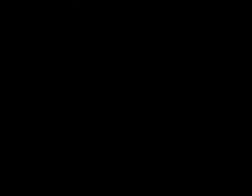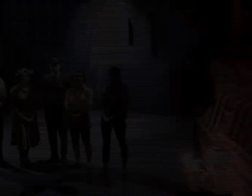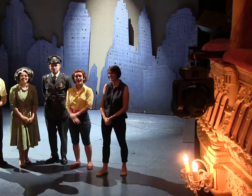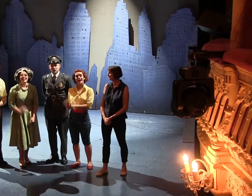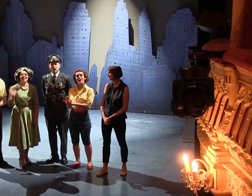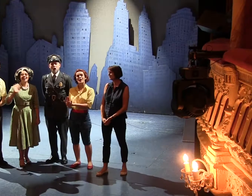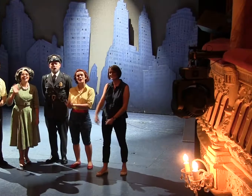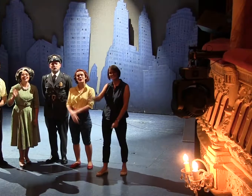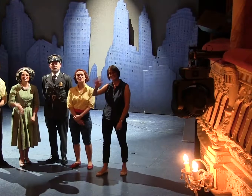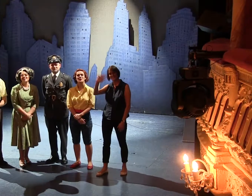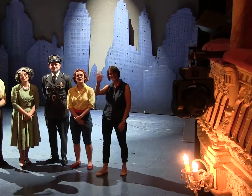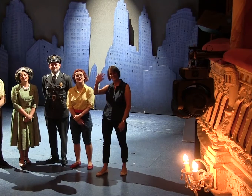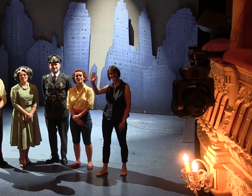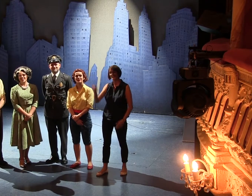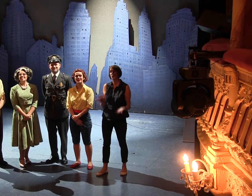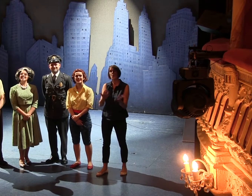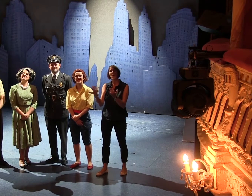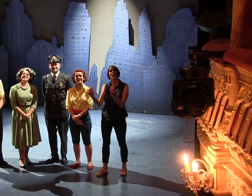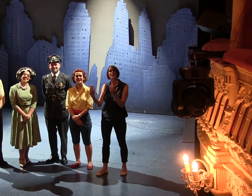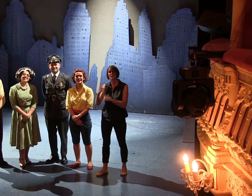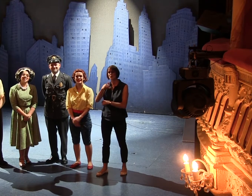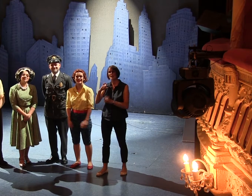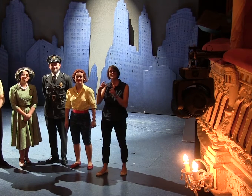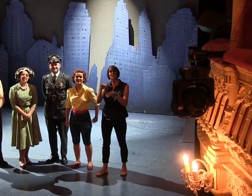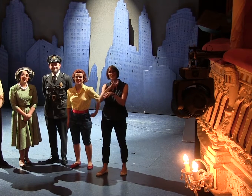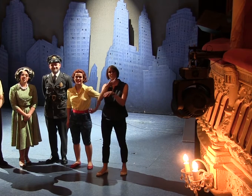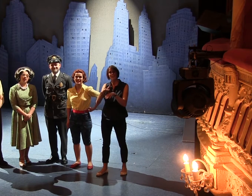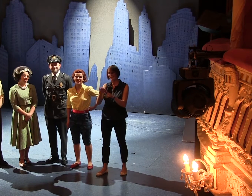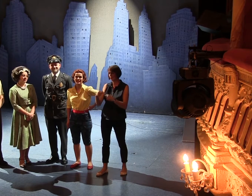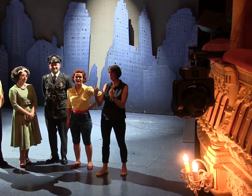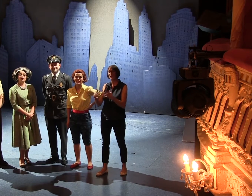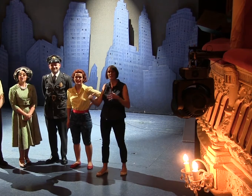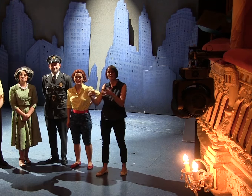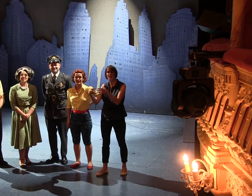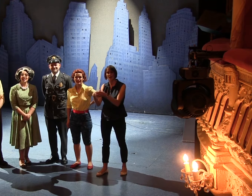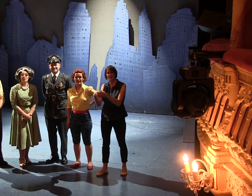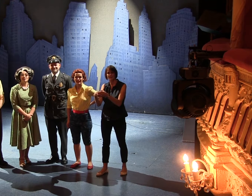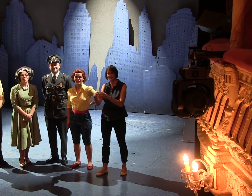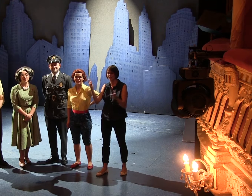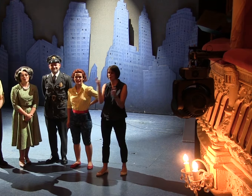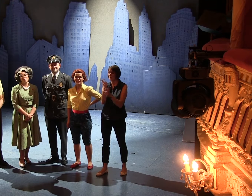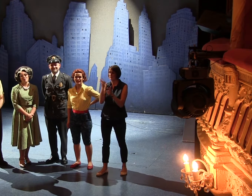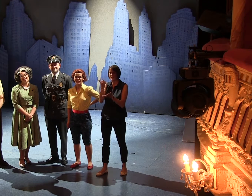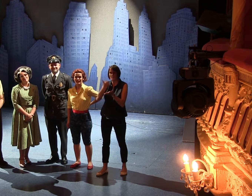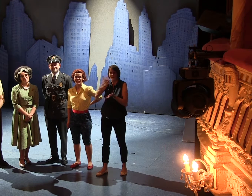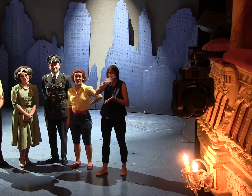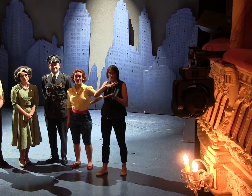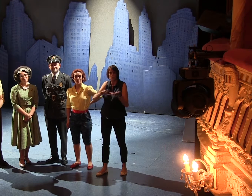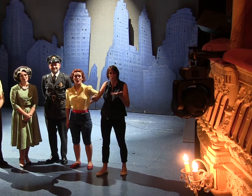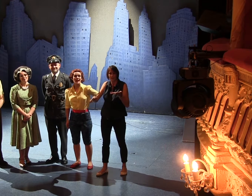Hello! Welcome to the Criterion Theatre. We are the cast of the comedy about a bank robbery. We're